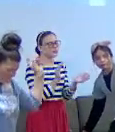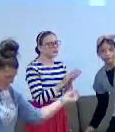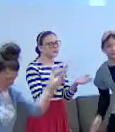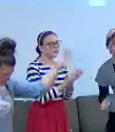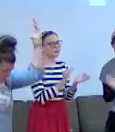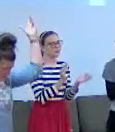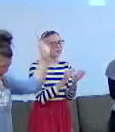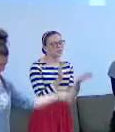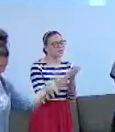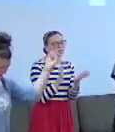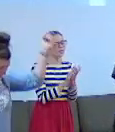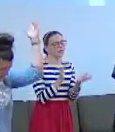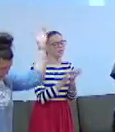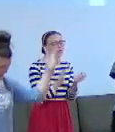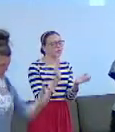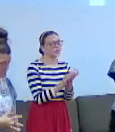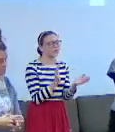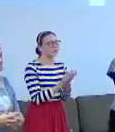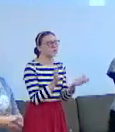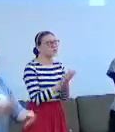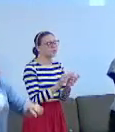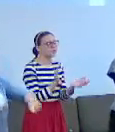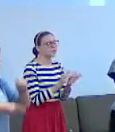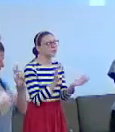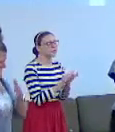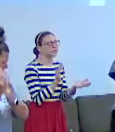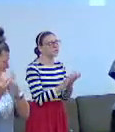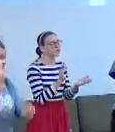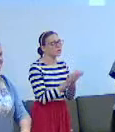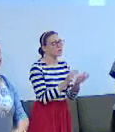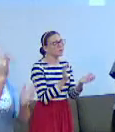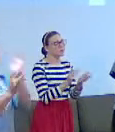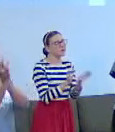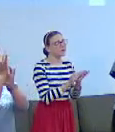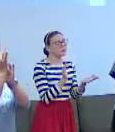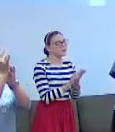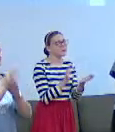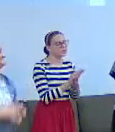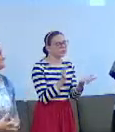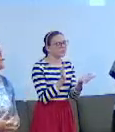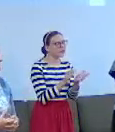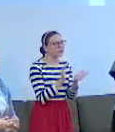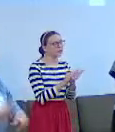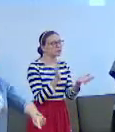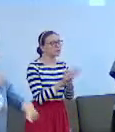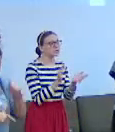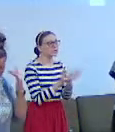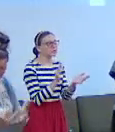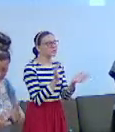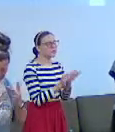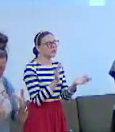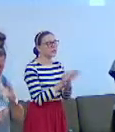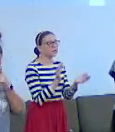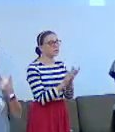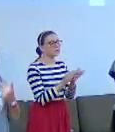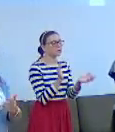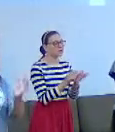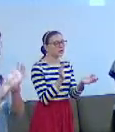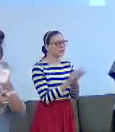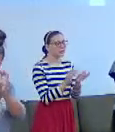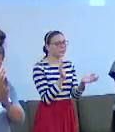Hallelujah. Hallelujah. I can't wait to see Jesus. I can't wait to see